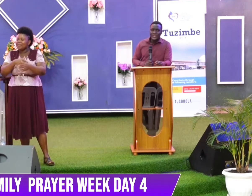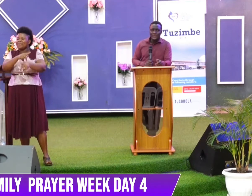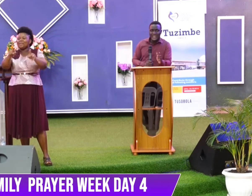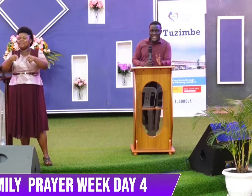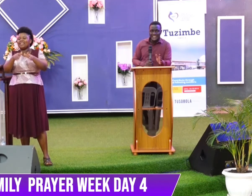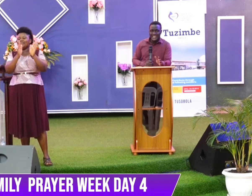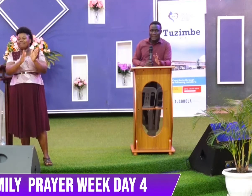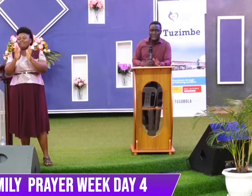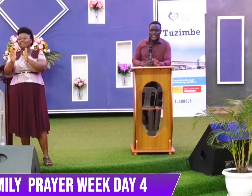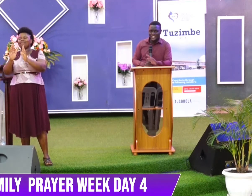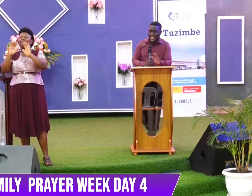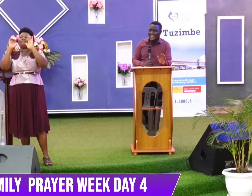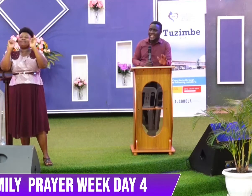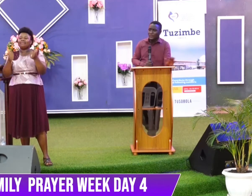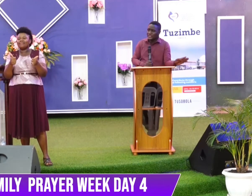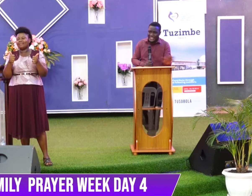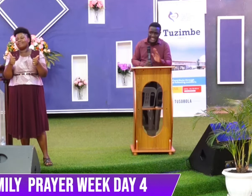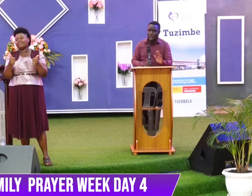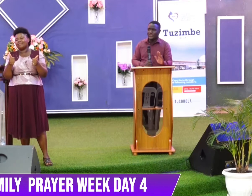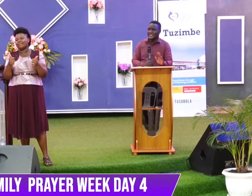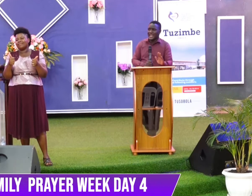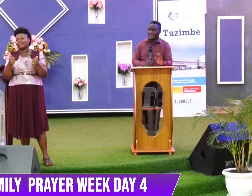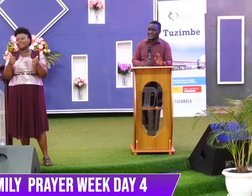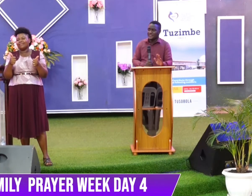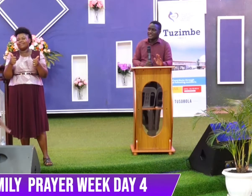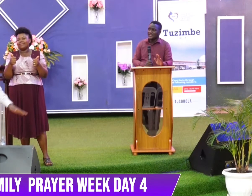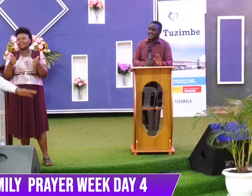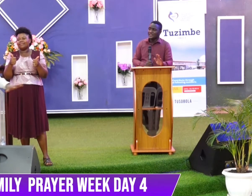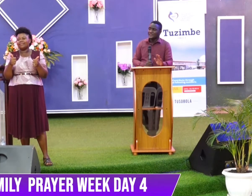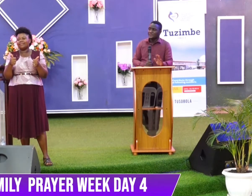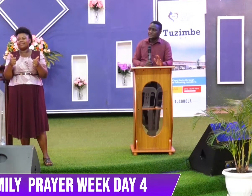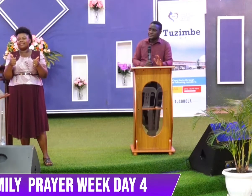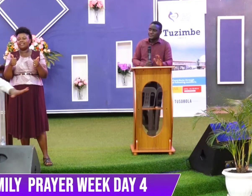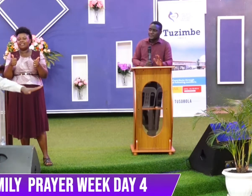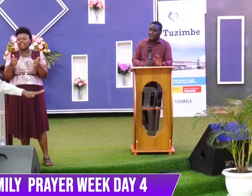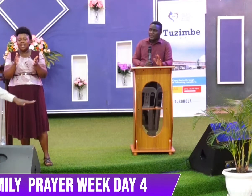house was organized, the carpet was shining, I could clean it all the times.